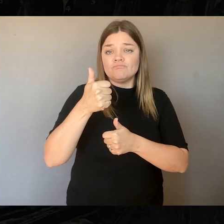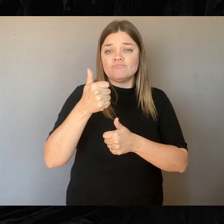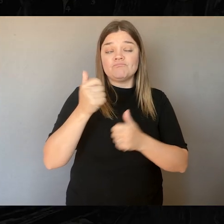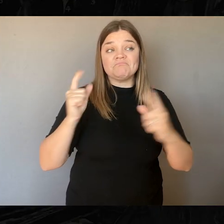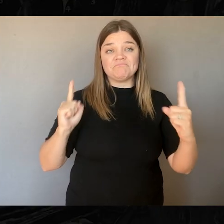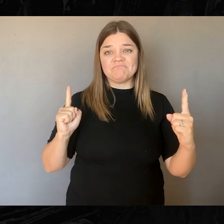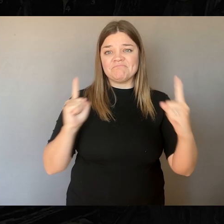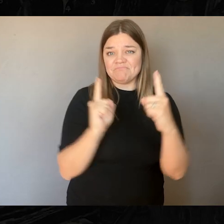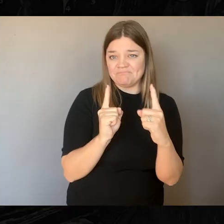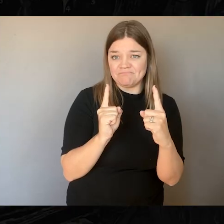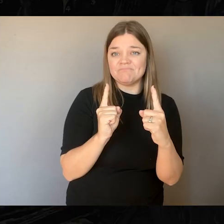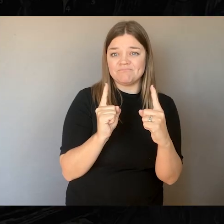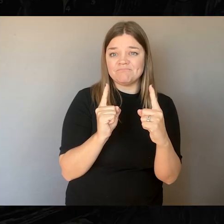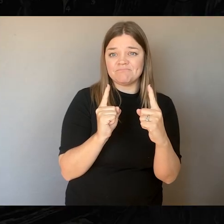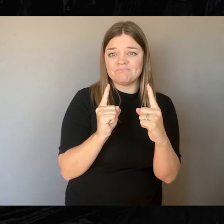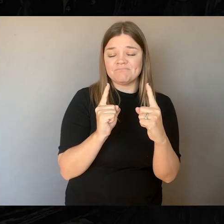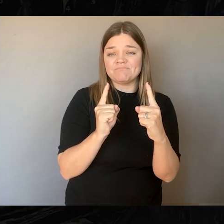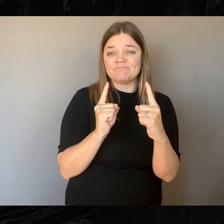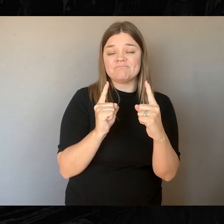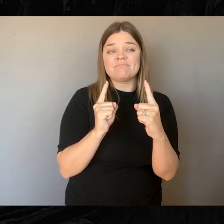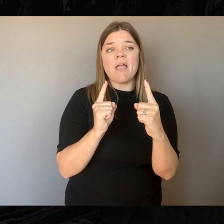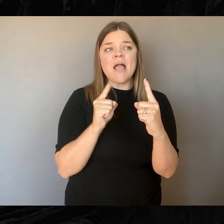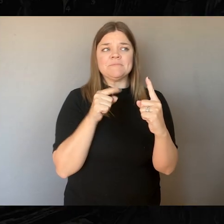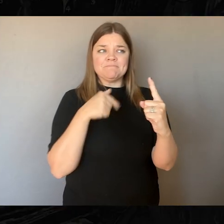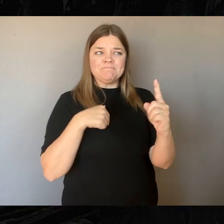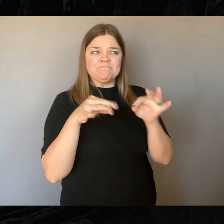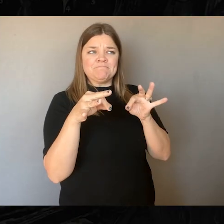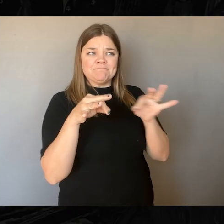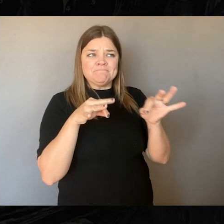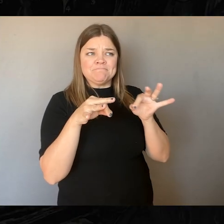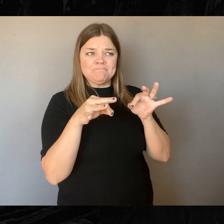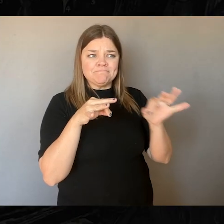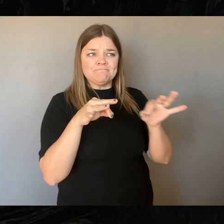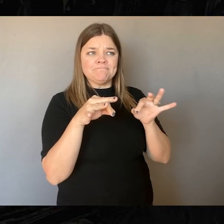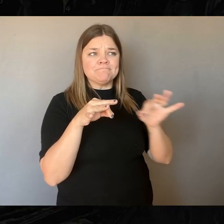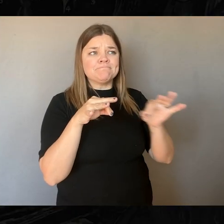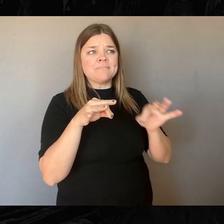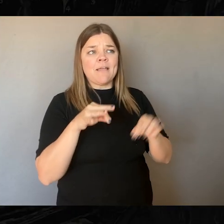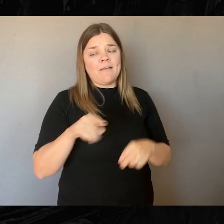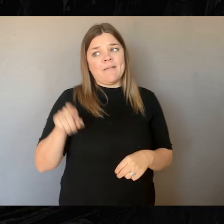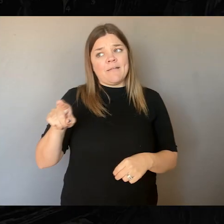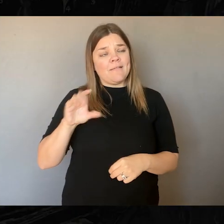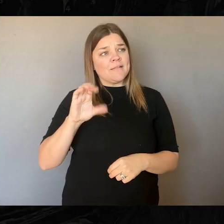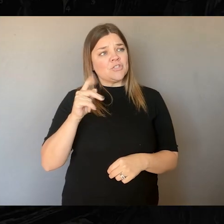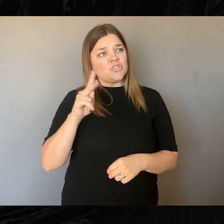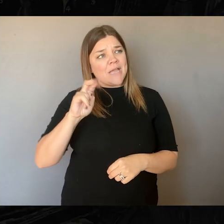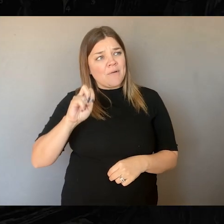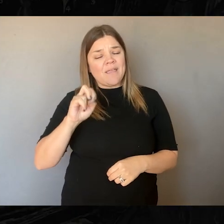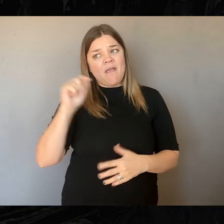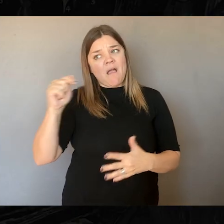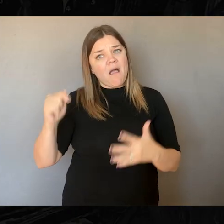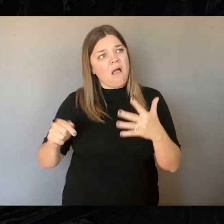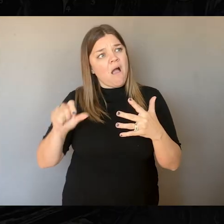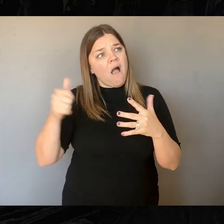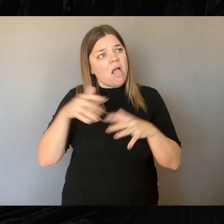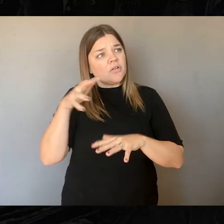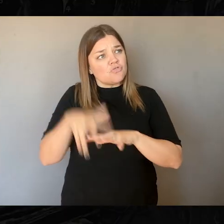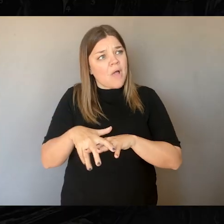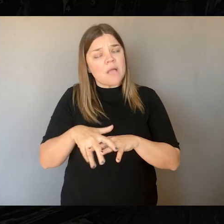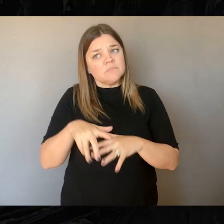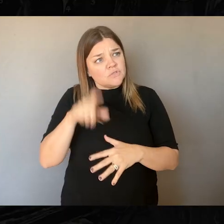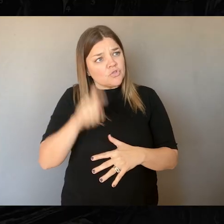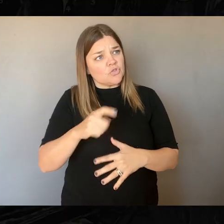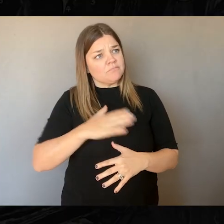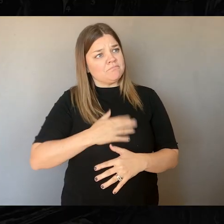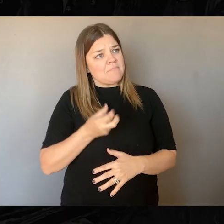Domingo Ugartecha. And Duwally explained to Ugartecha how the Cherokees, and then all the other tribes in East Texas, deserved